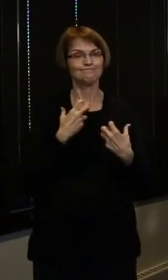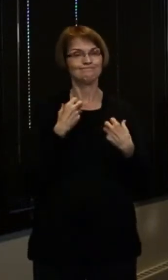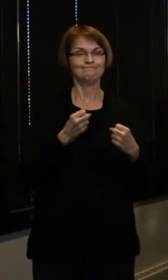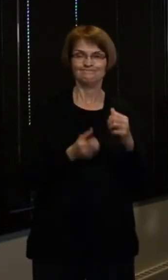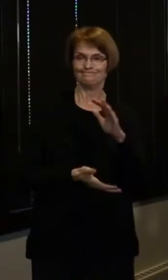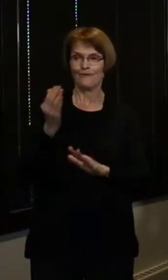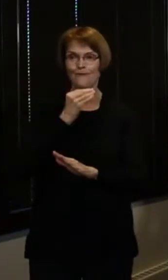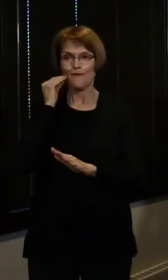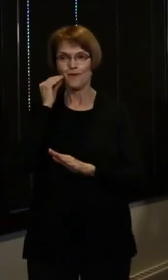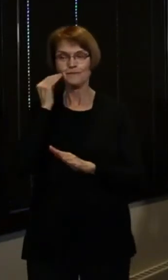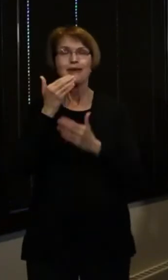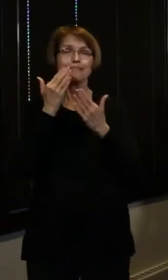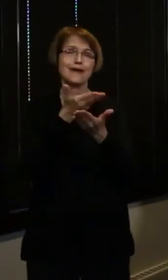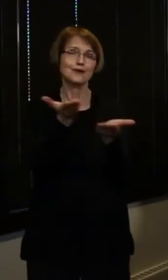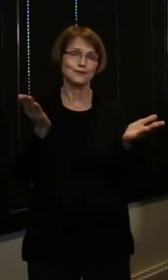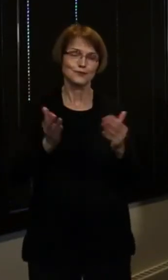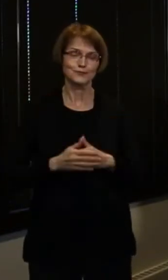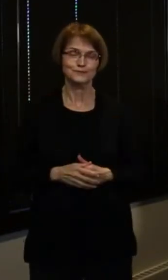to all of you.